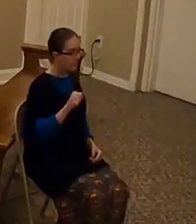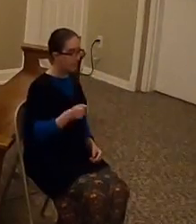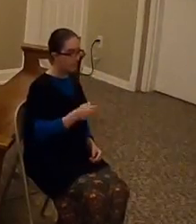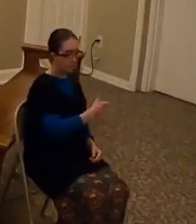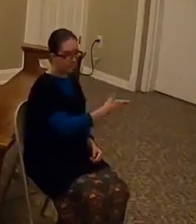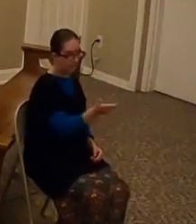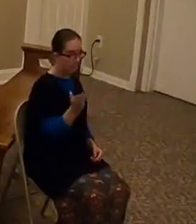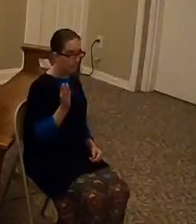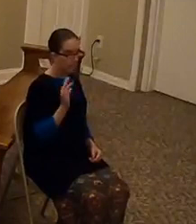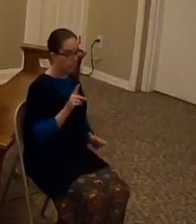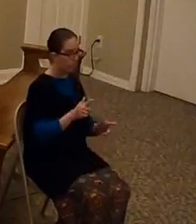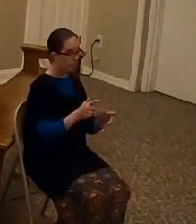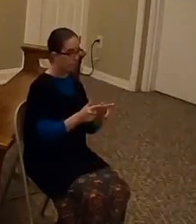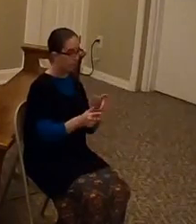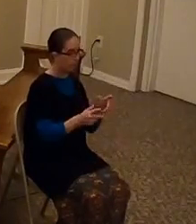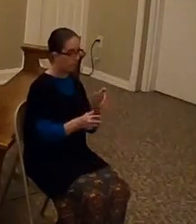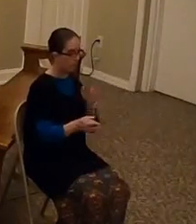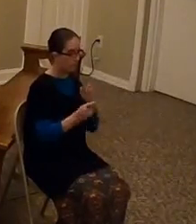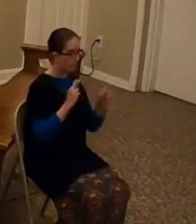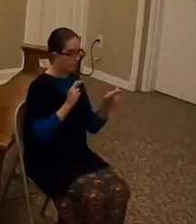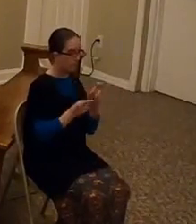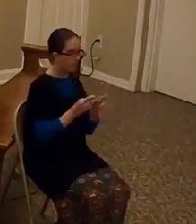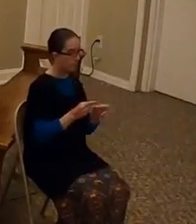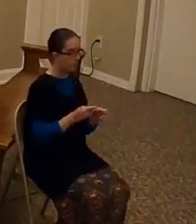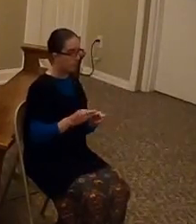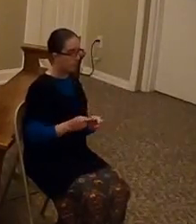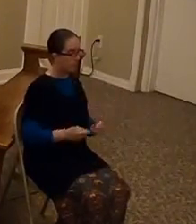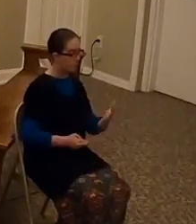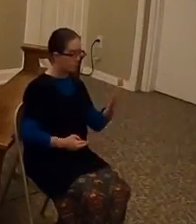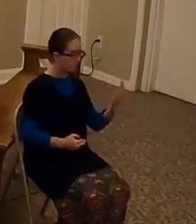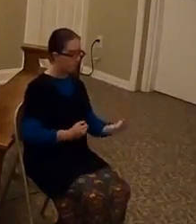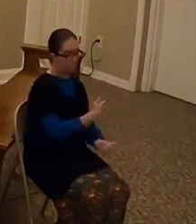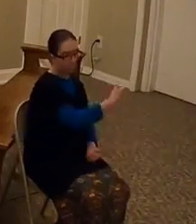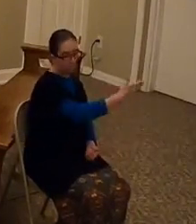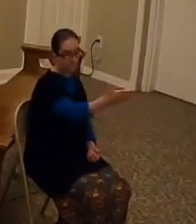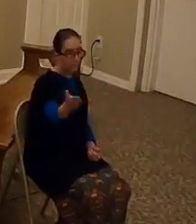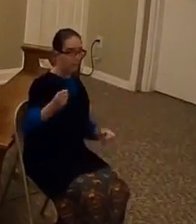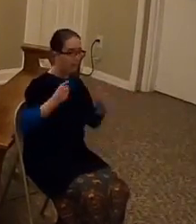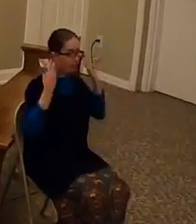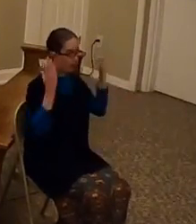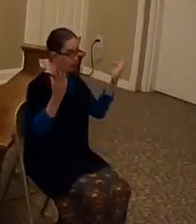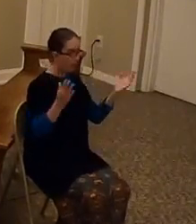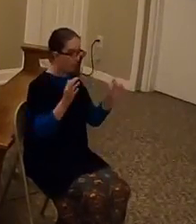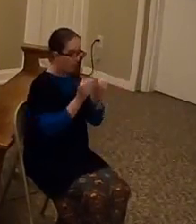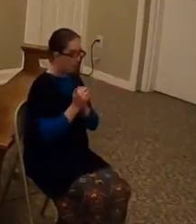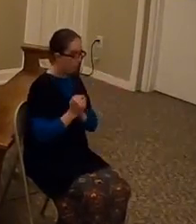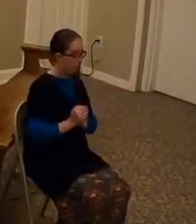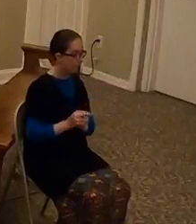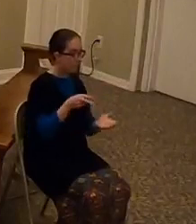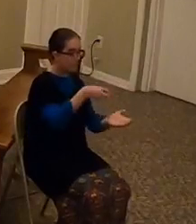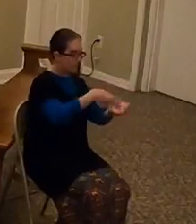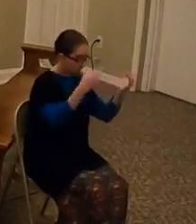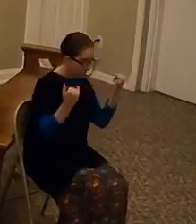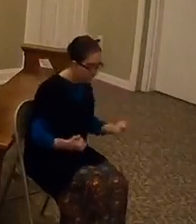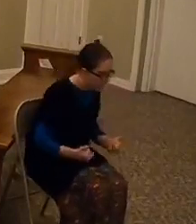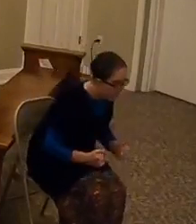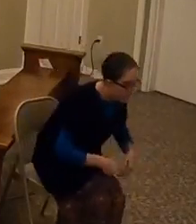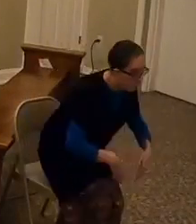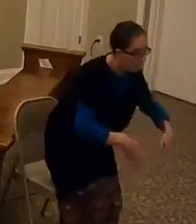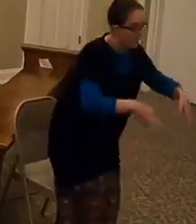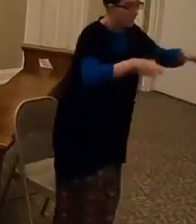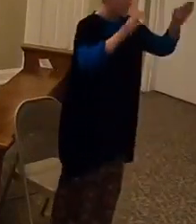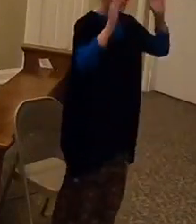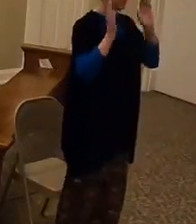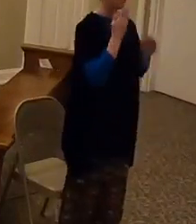us, and run with patience the race that is set before us. Hallelujah. Amen. Why don't we just stand right now? Let's just lift